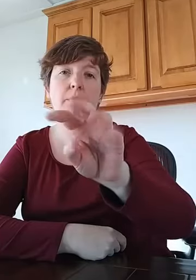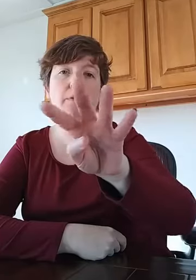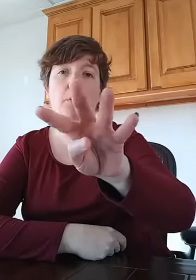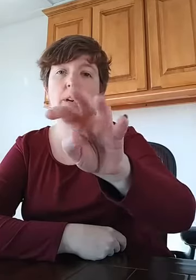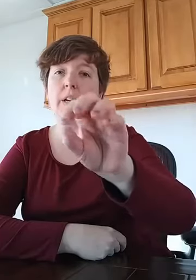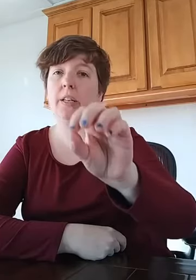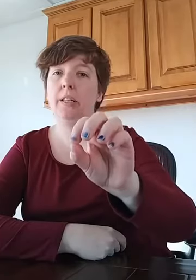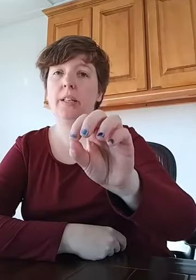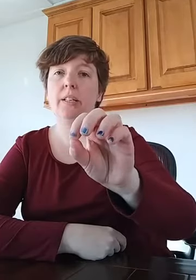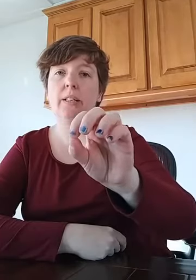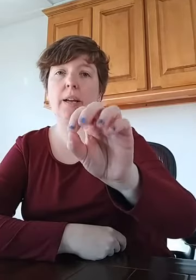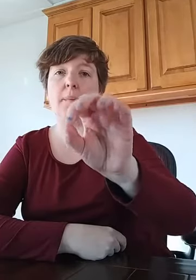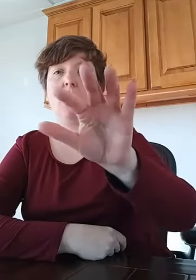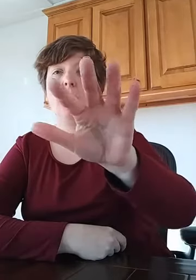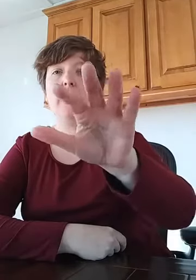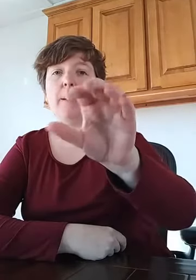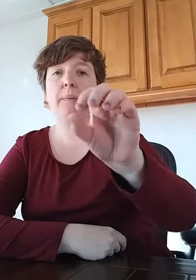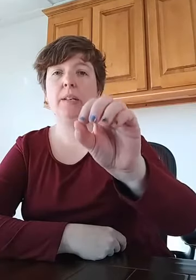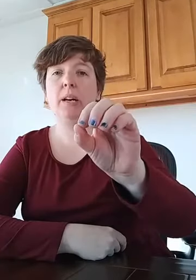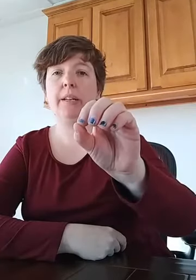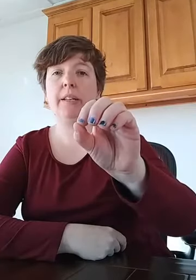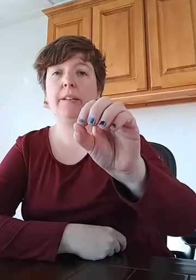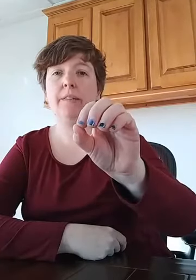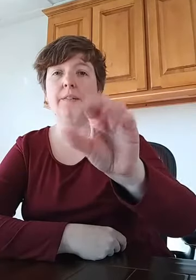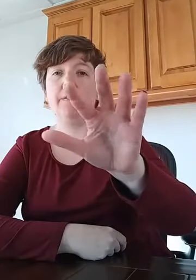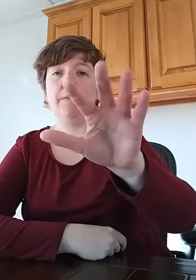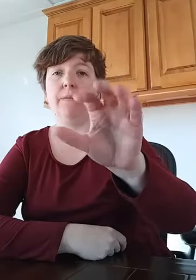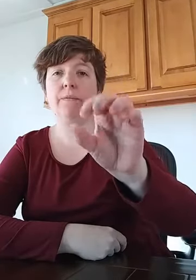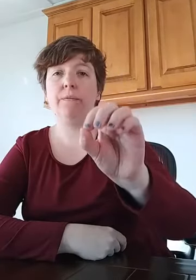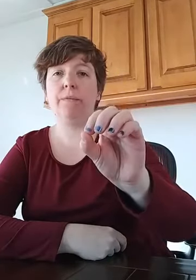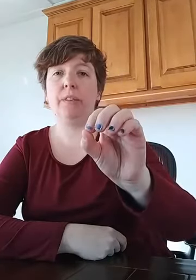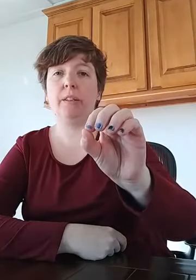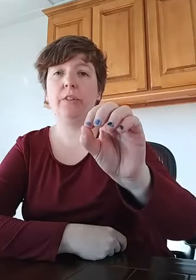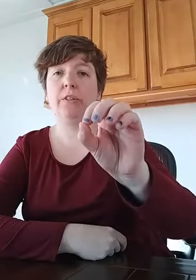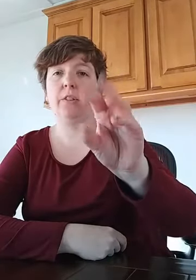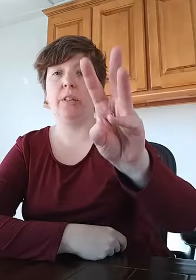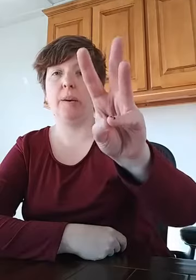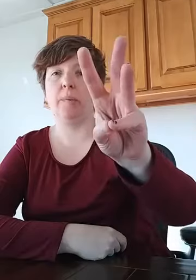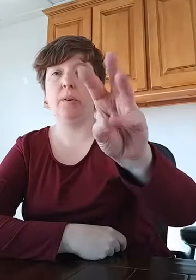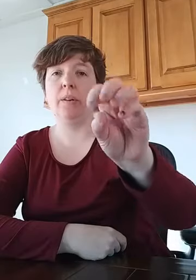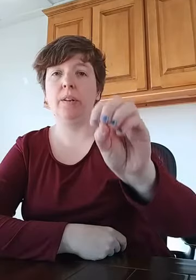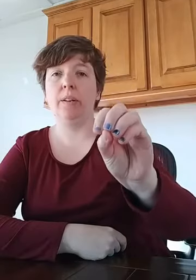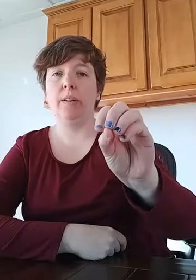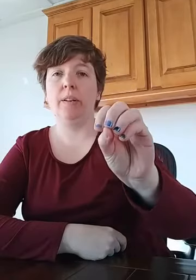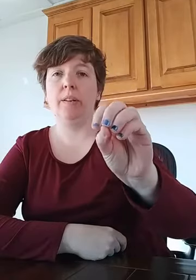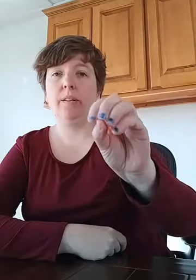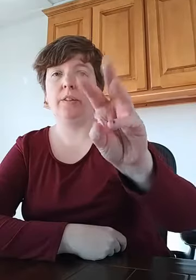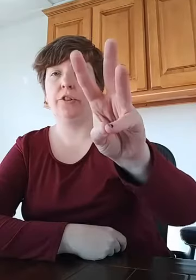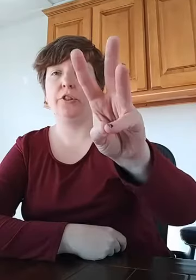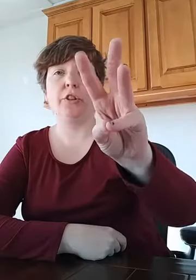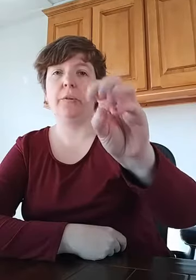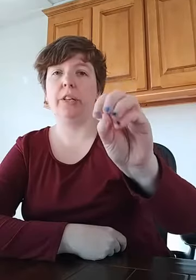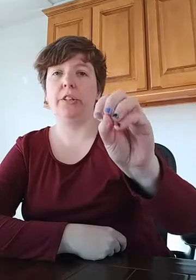40, same. All the way up to 90, you're just the number, you're just showing the digits.